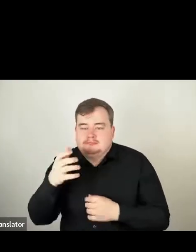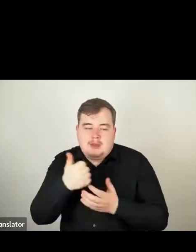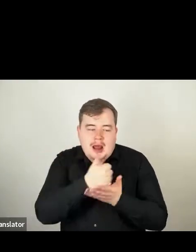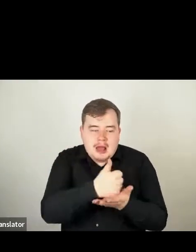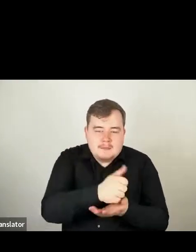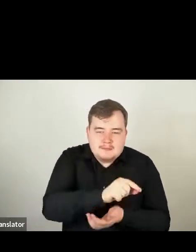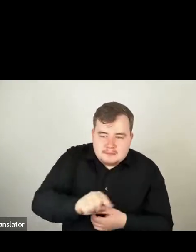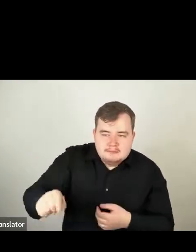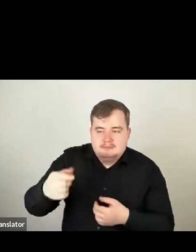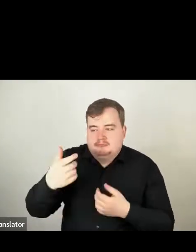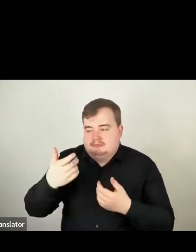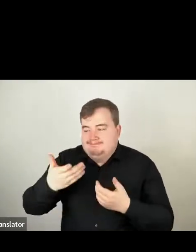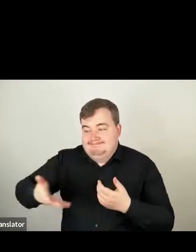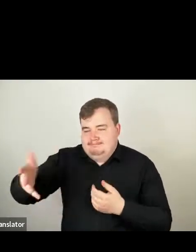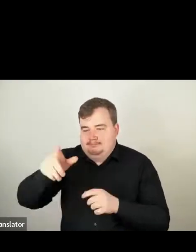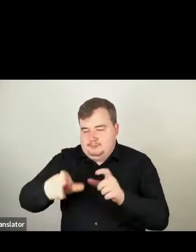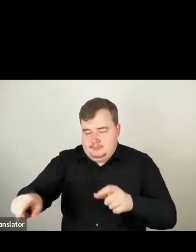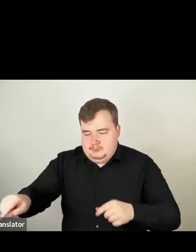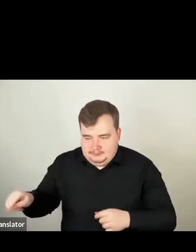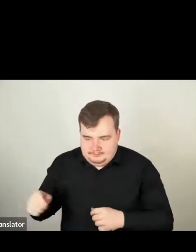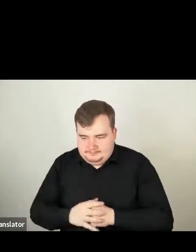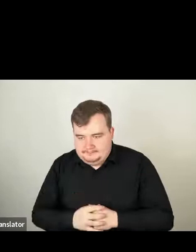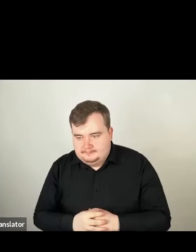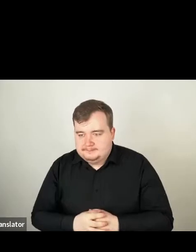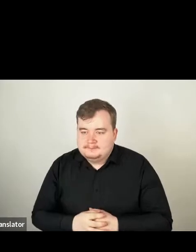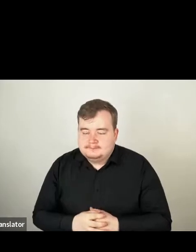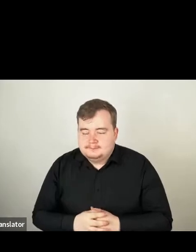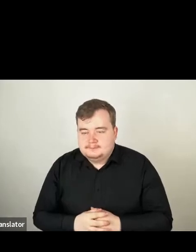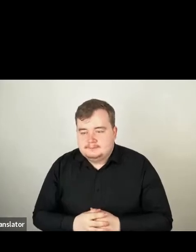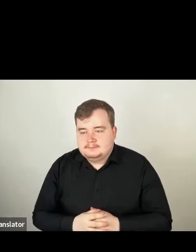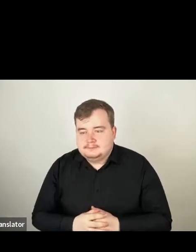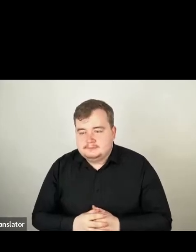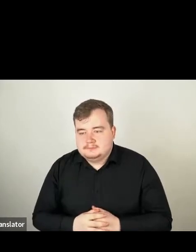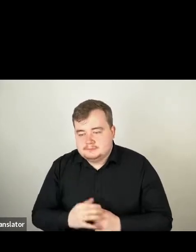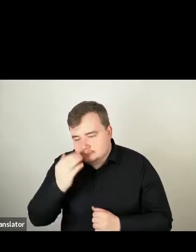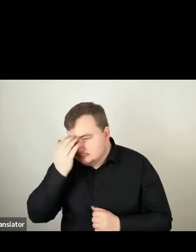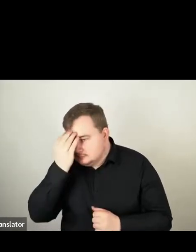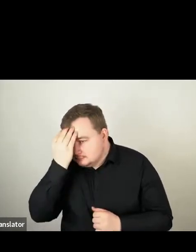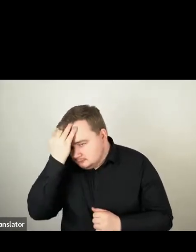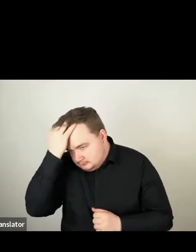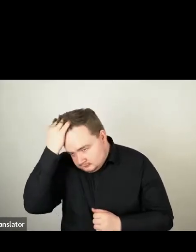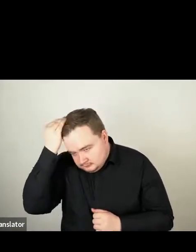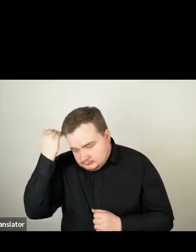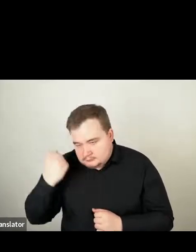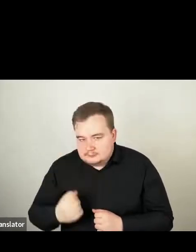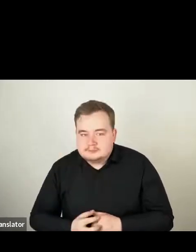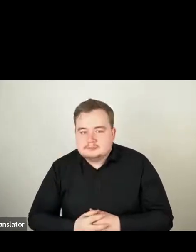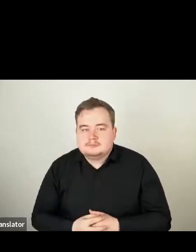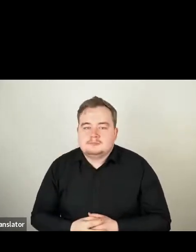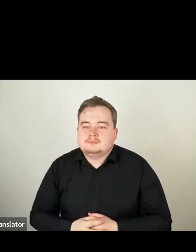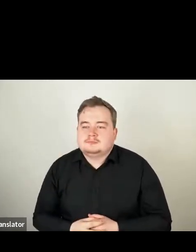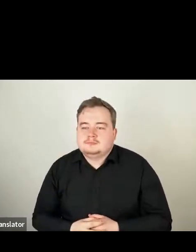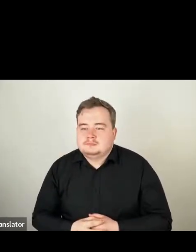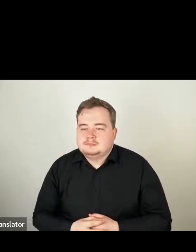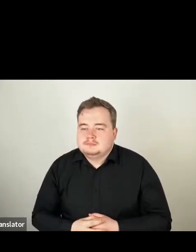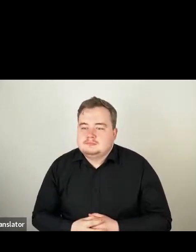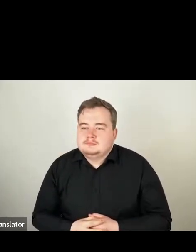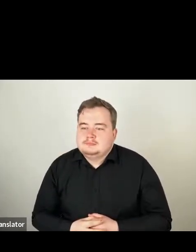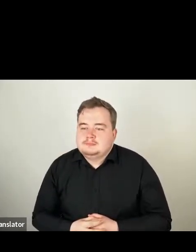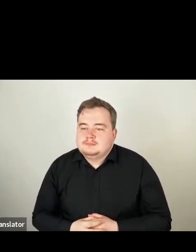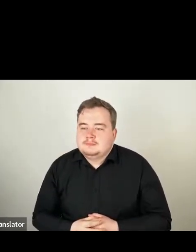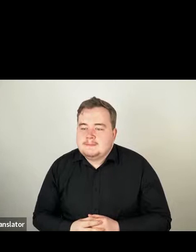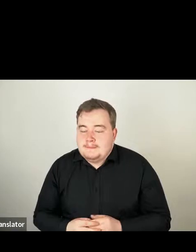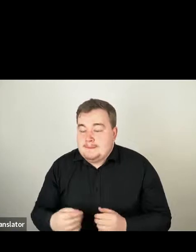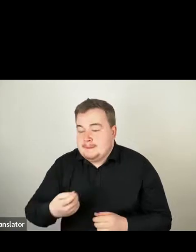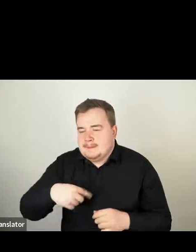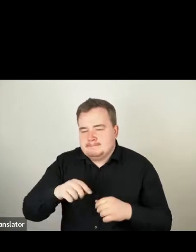peace. And I really like to salute the women parliamentarians in particular for their commitment and for their